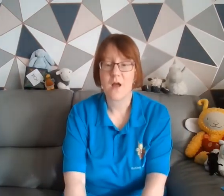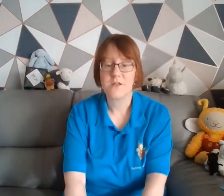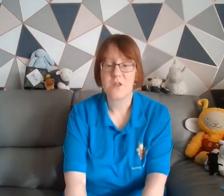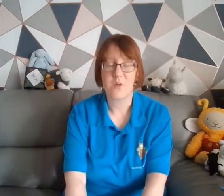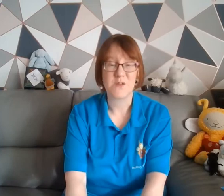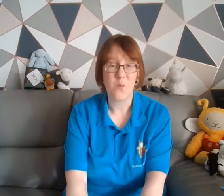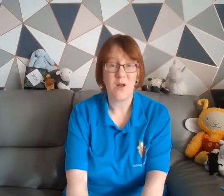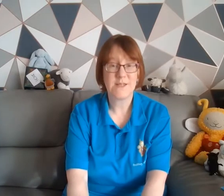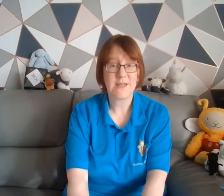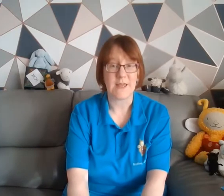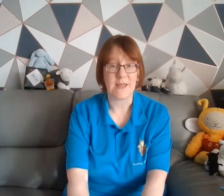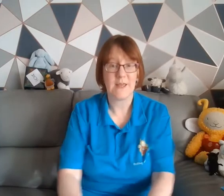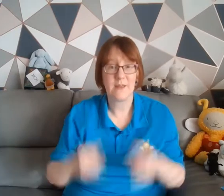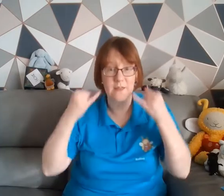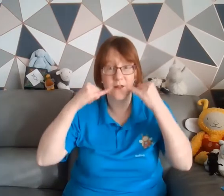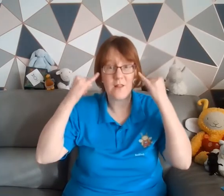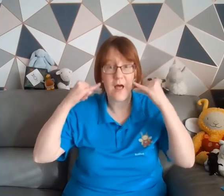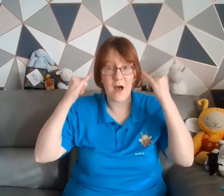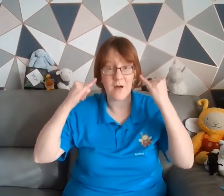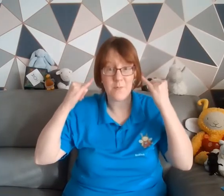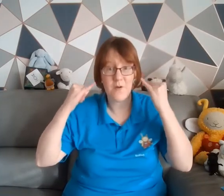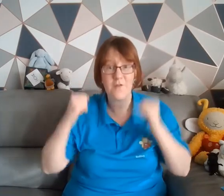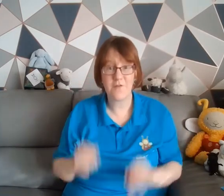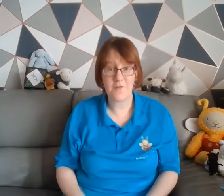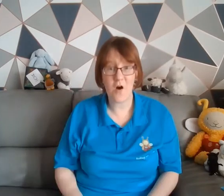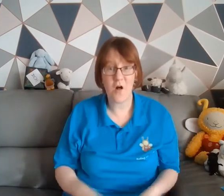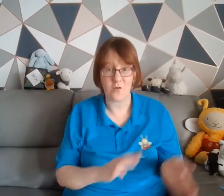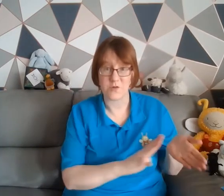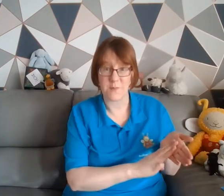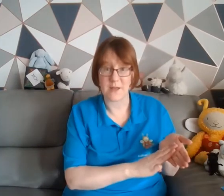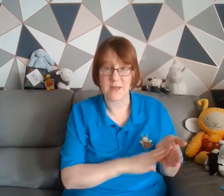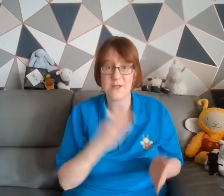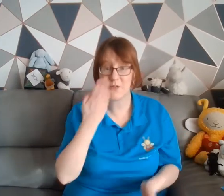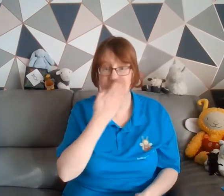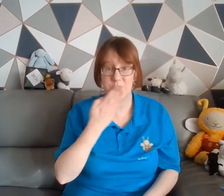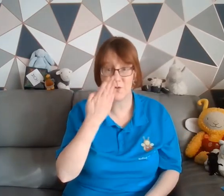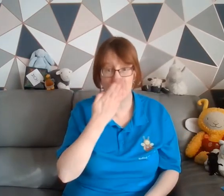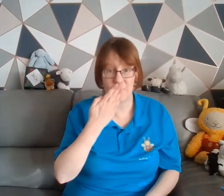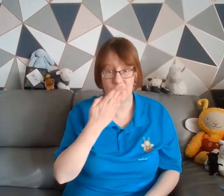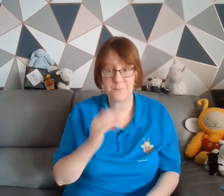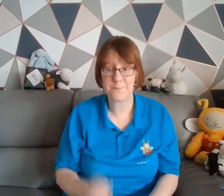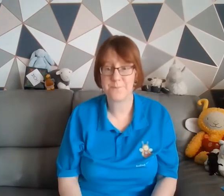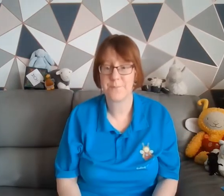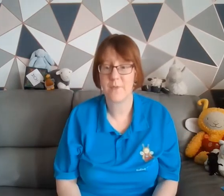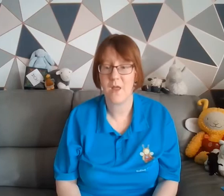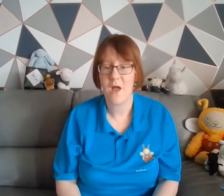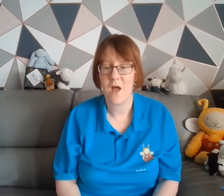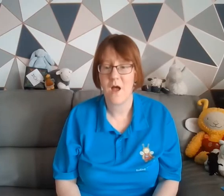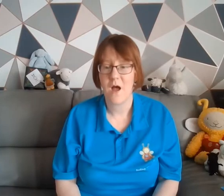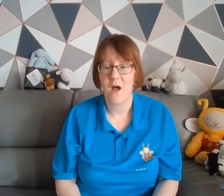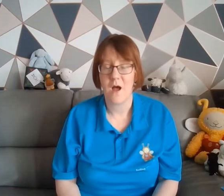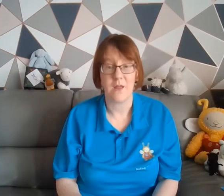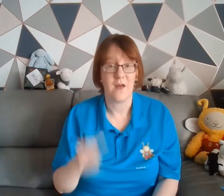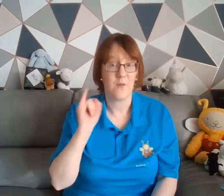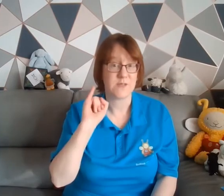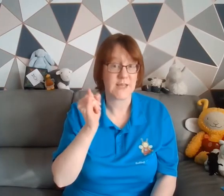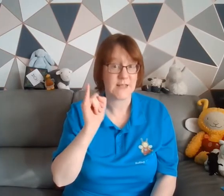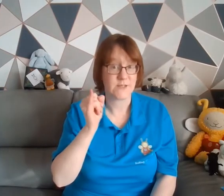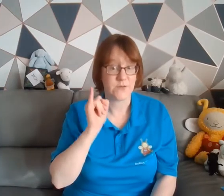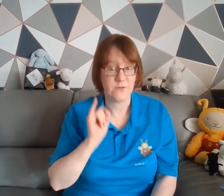And there was one day the lamb followed Mary to school. And that was against the